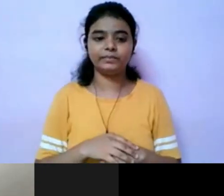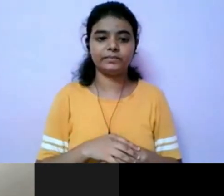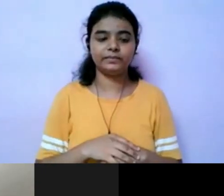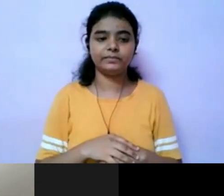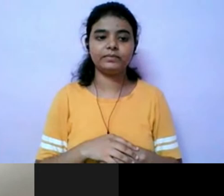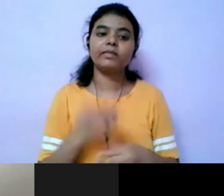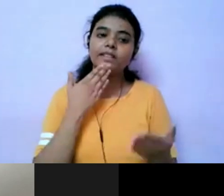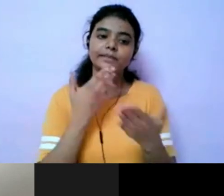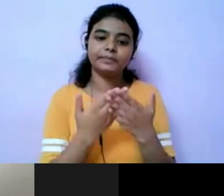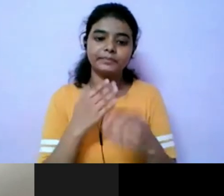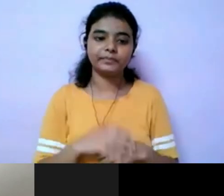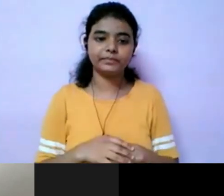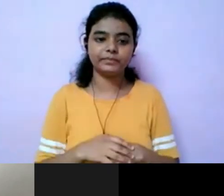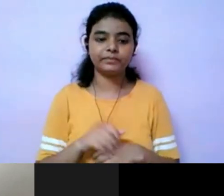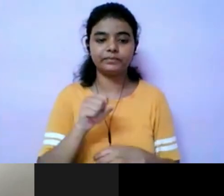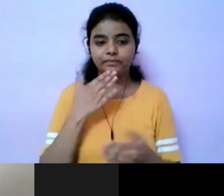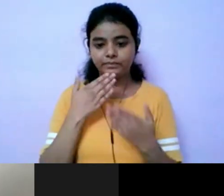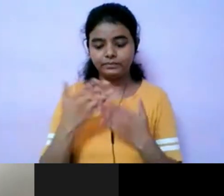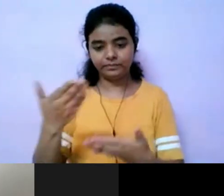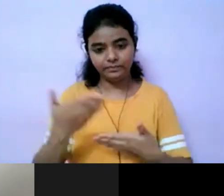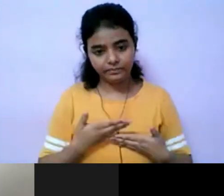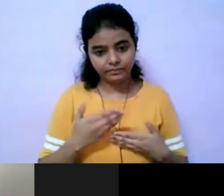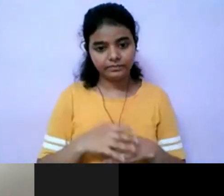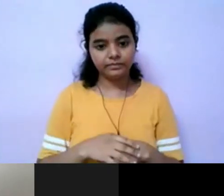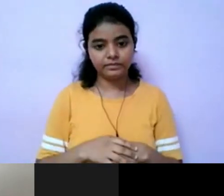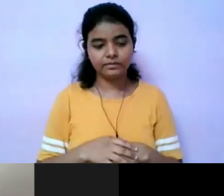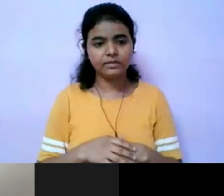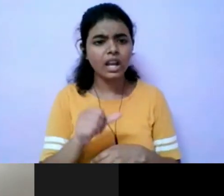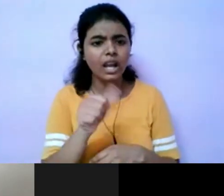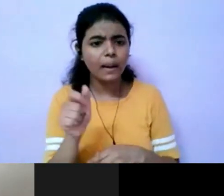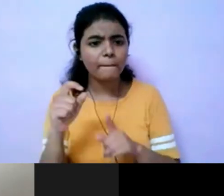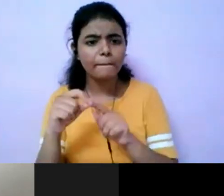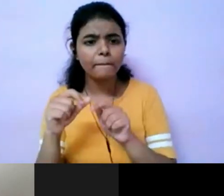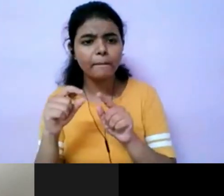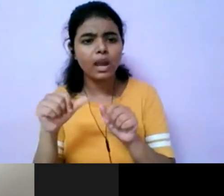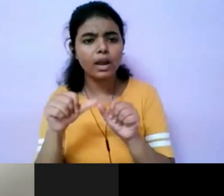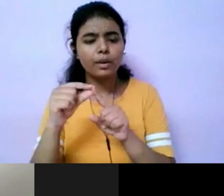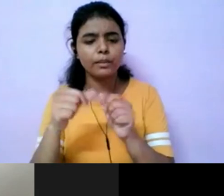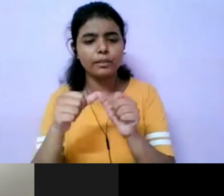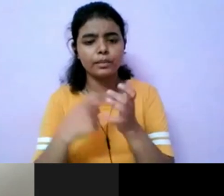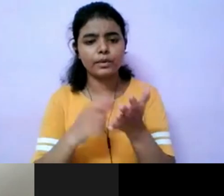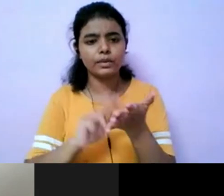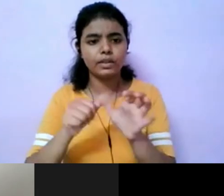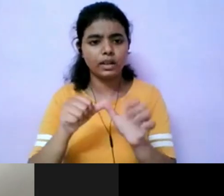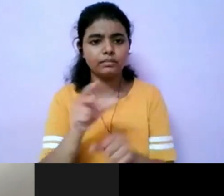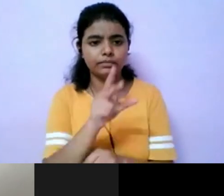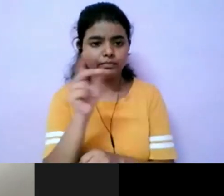Thank you so much. Thank you. You're welcome. Yeah, there's Aparna whose hand's been up for a while. So Aparna, next.